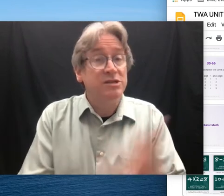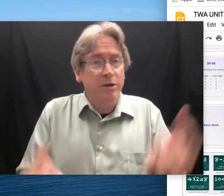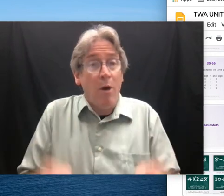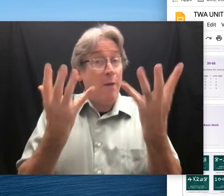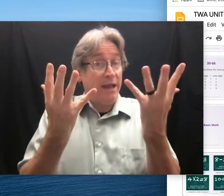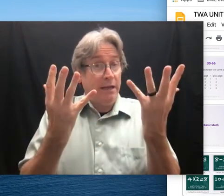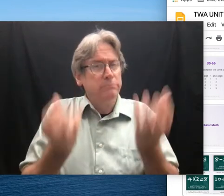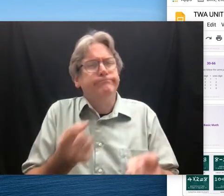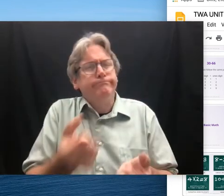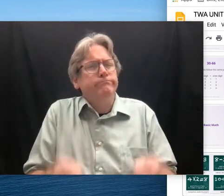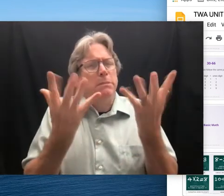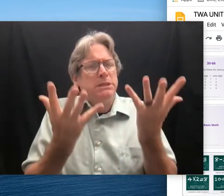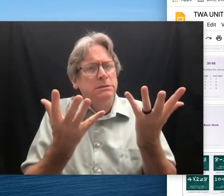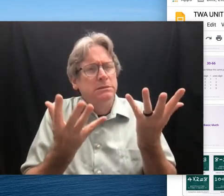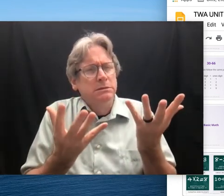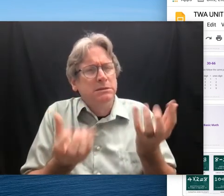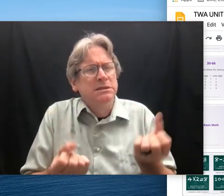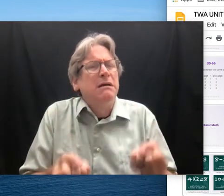So we know how many.